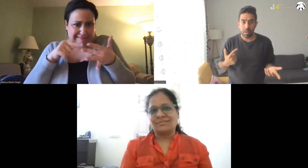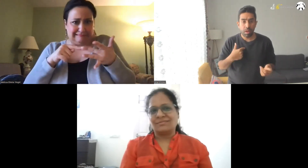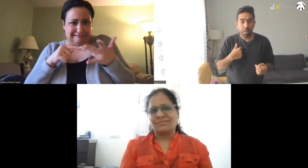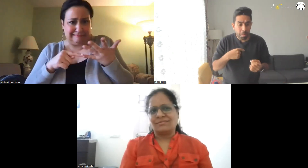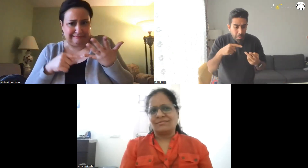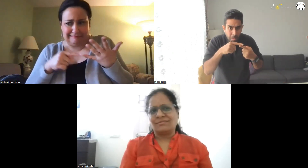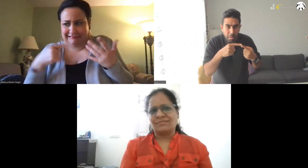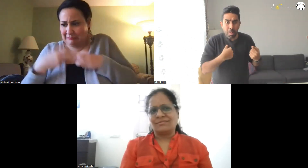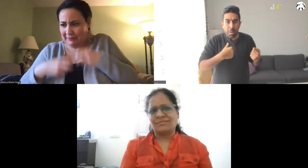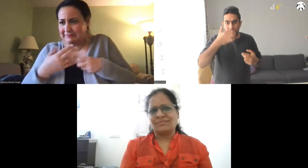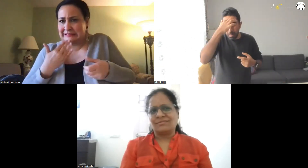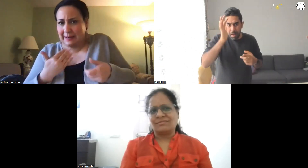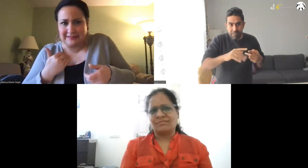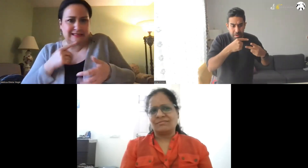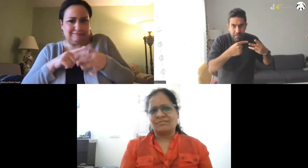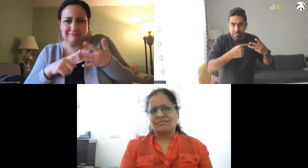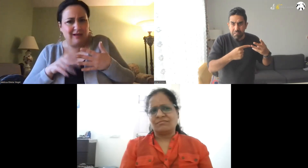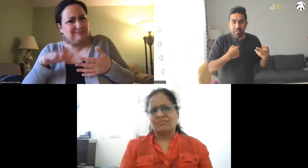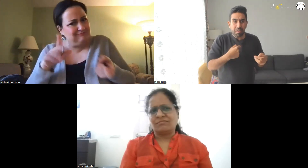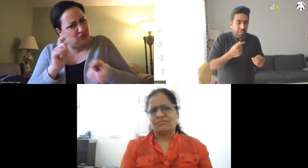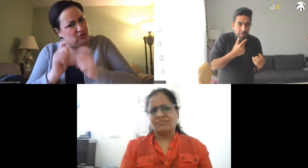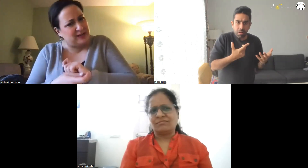So, in the same manner, it goes for the thin persons,